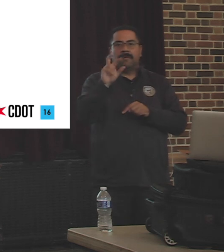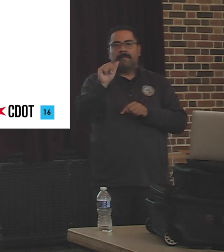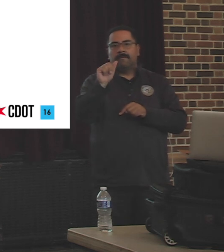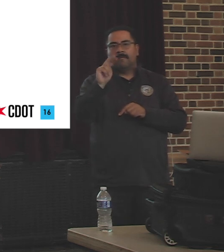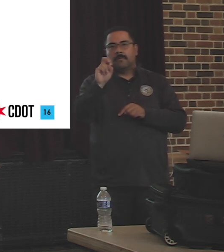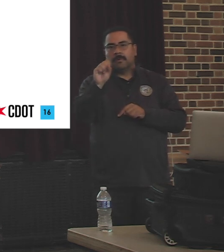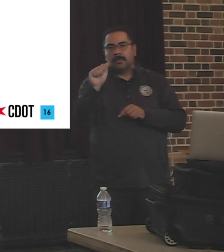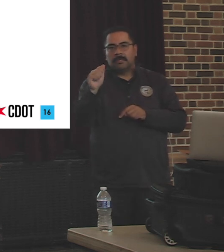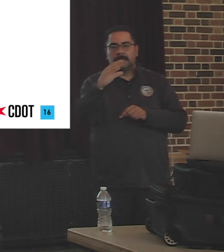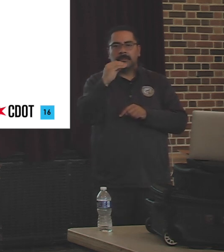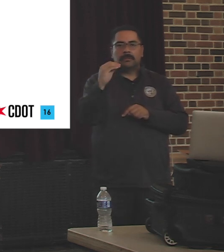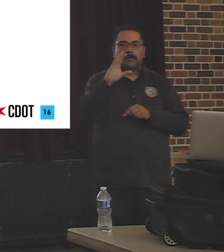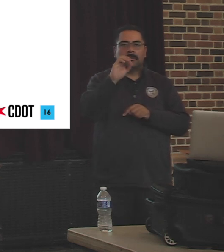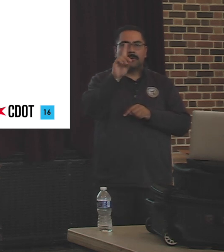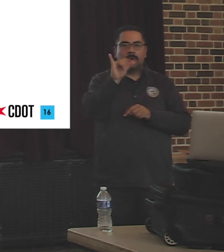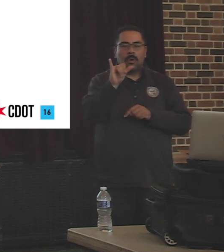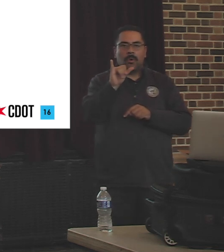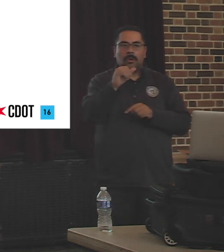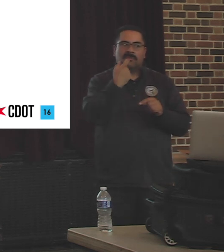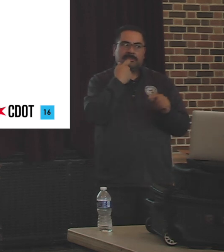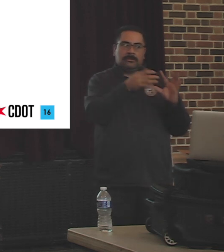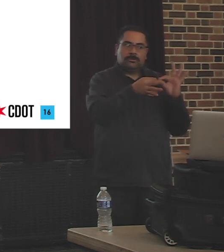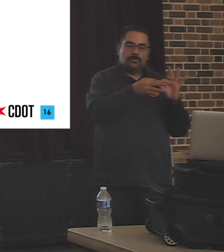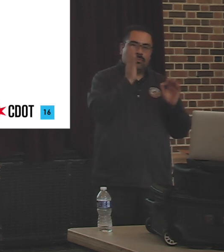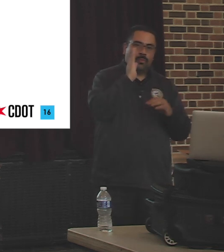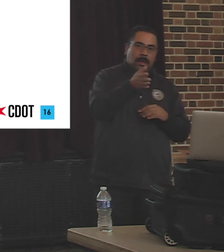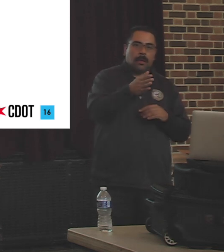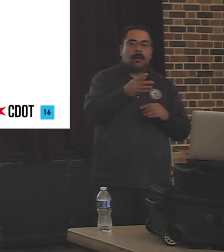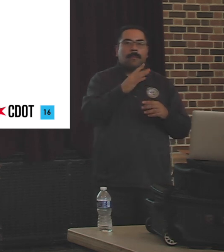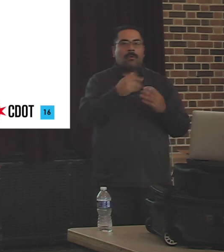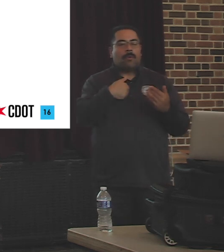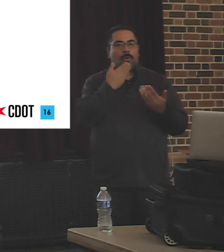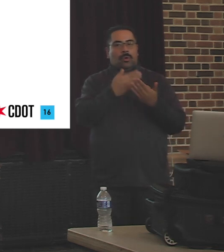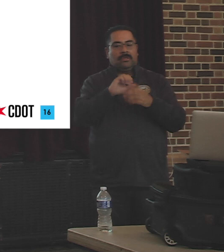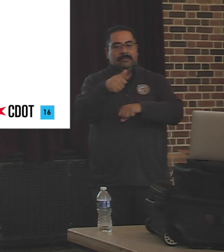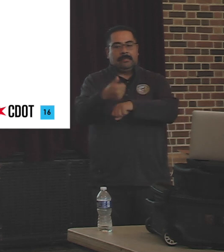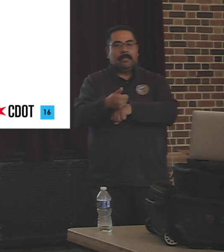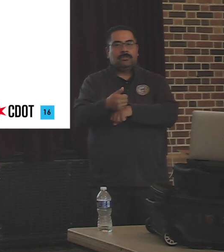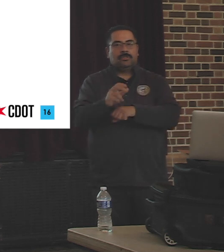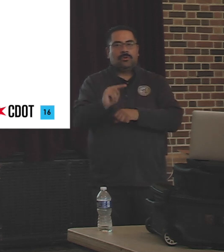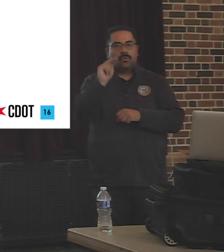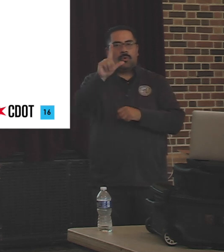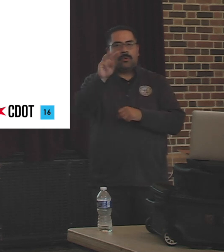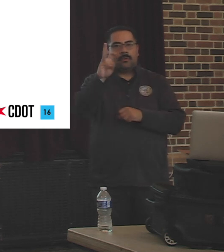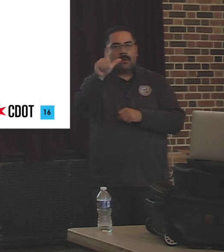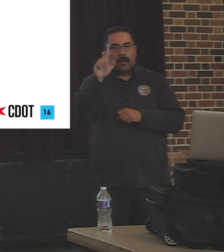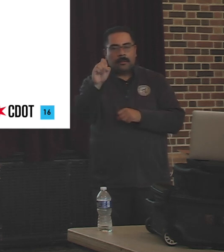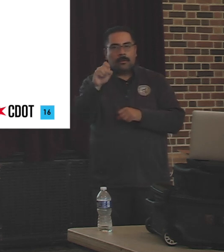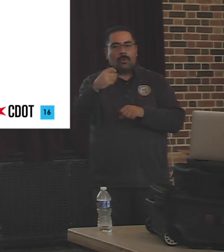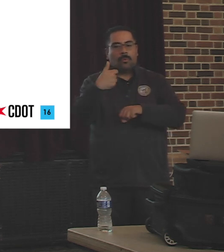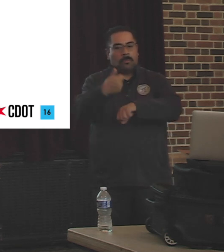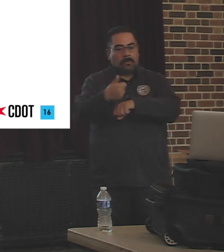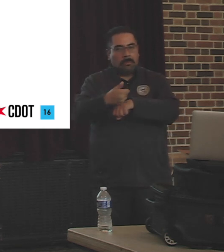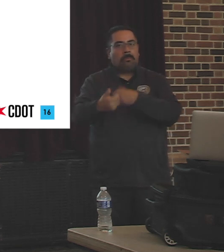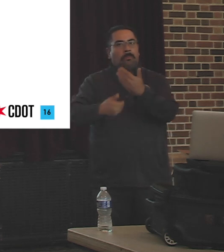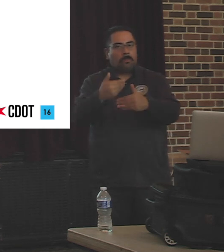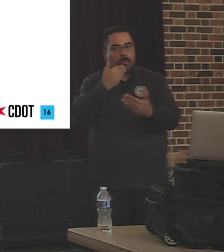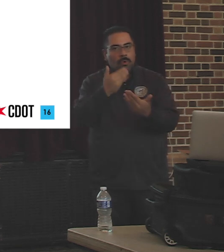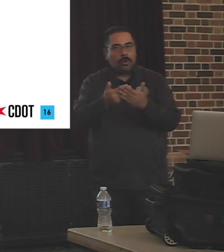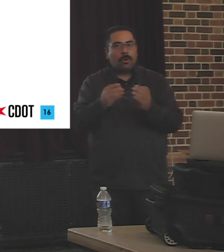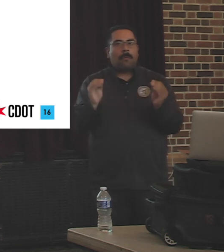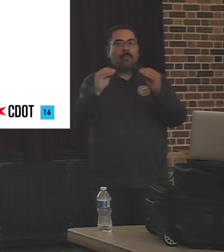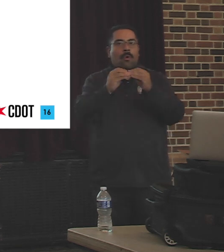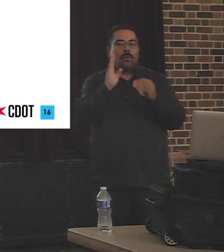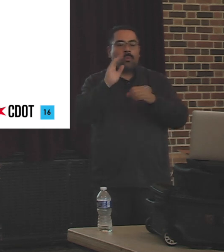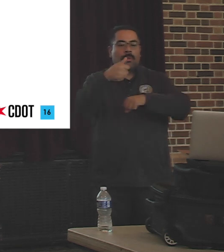really good installations in South Lawndale as well. We've got another few that are planned and underway. And